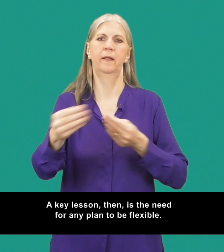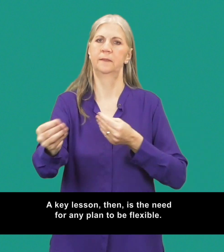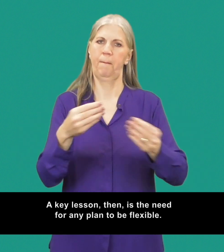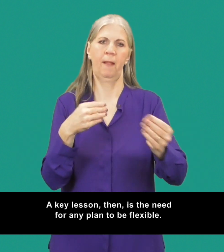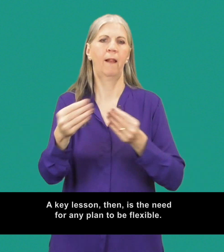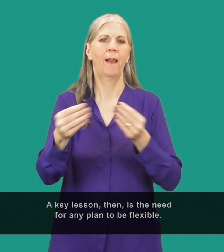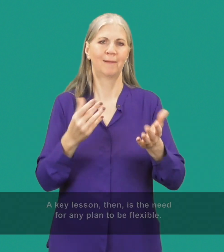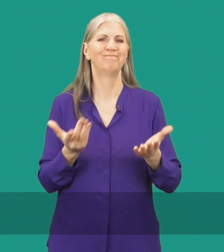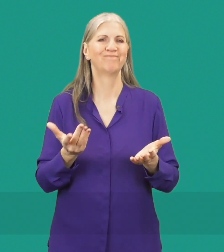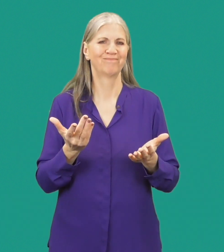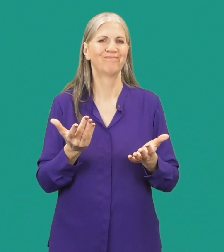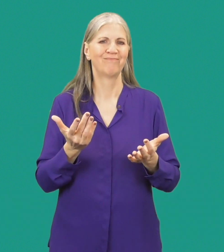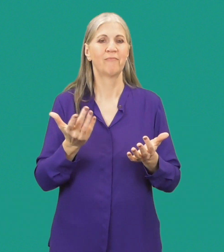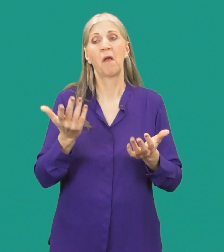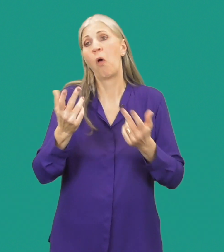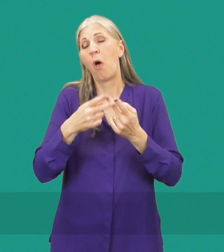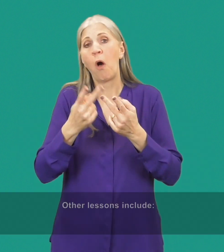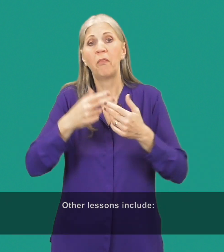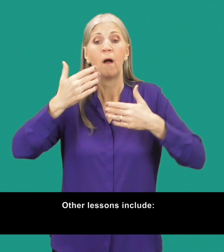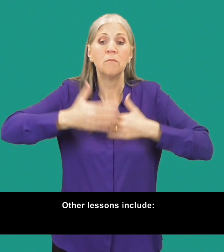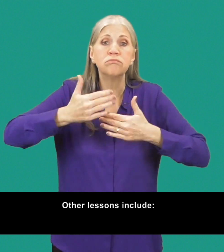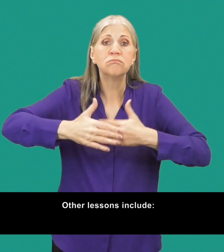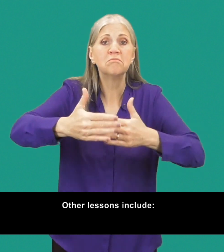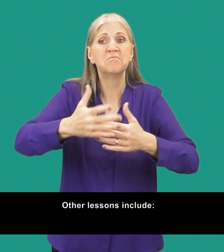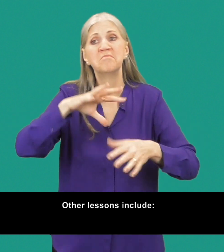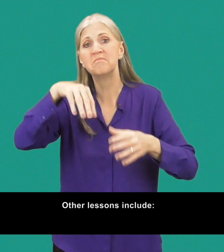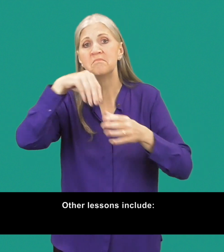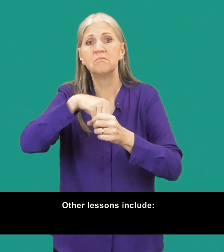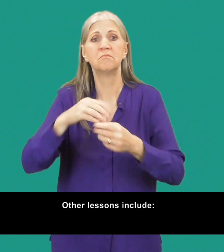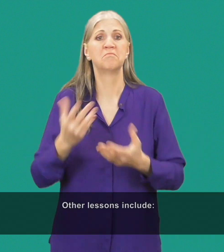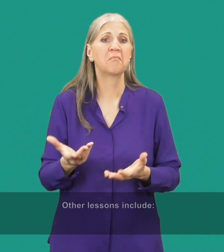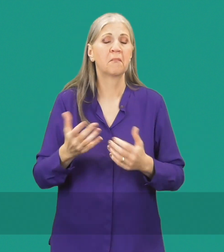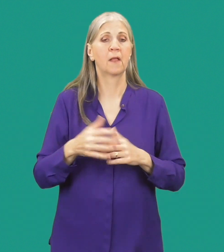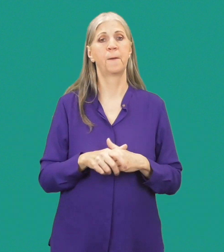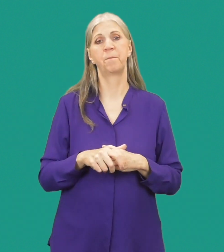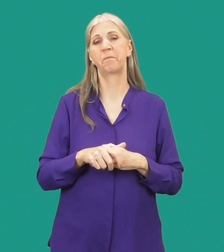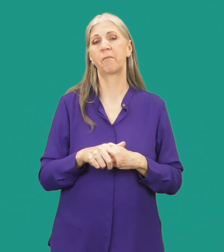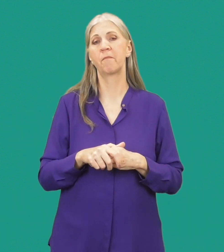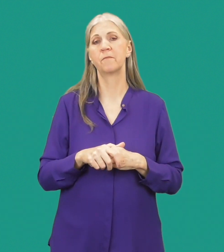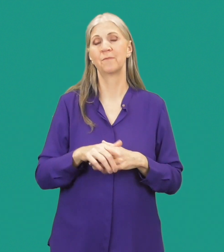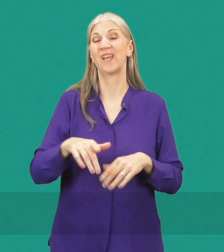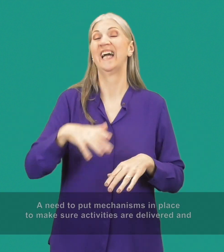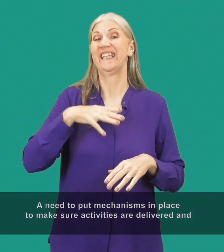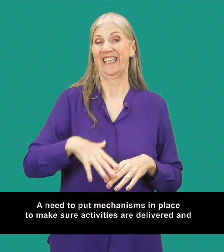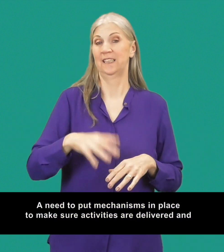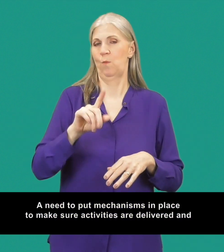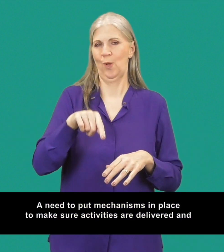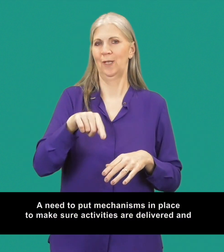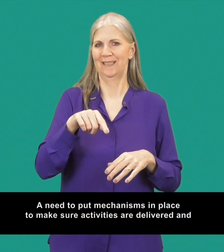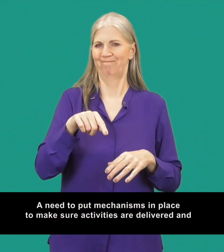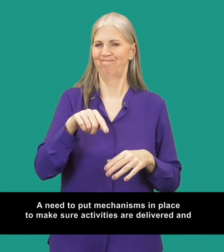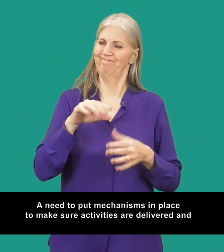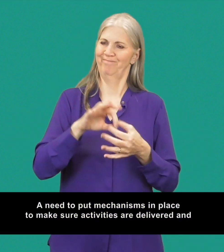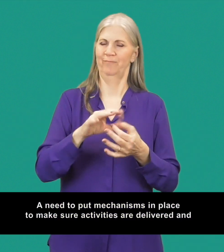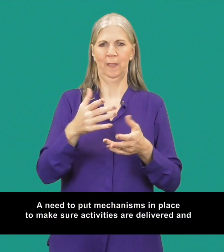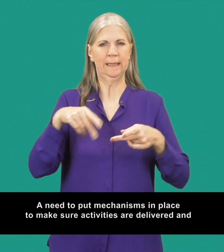Other lessons include a need to put mechanisms in place to make sure activities are